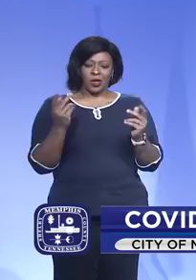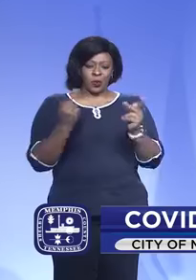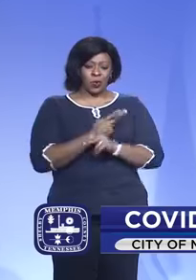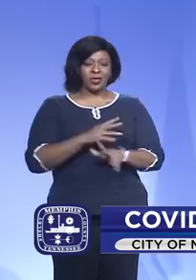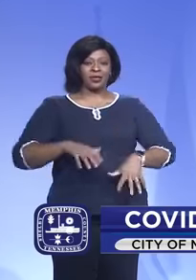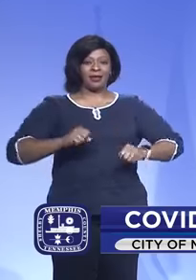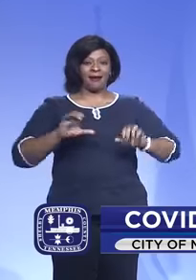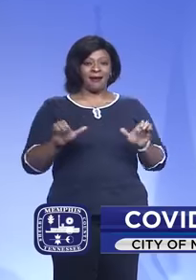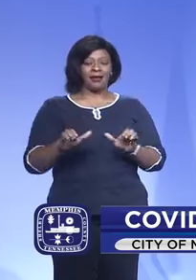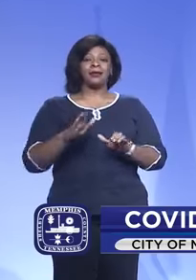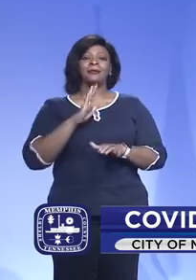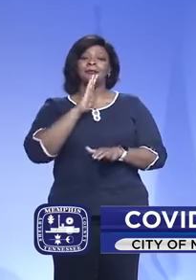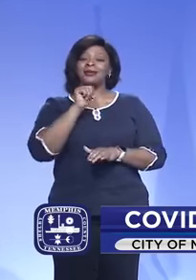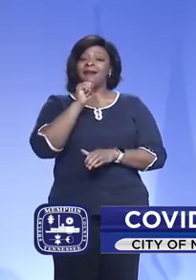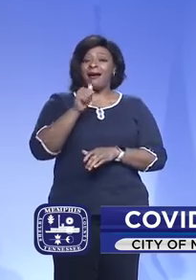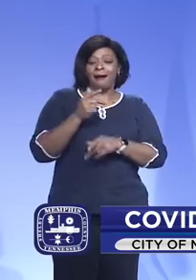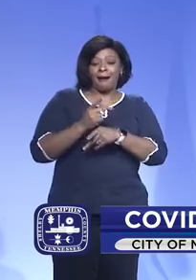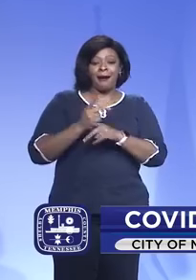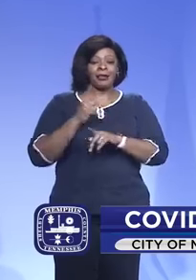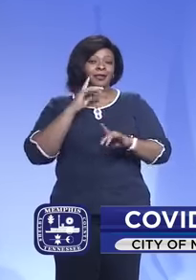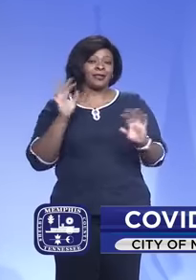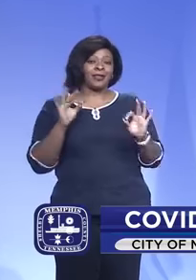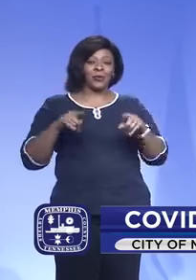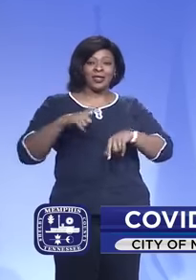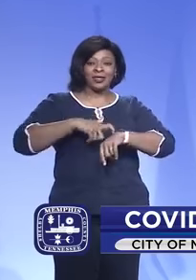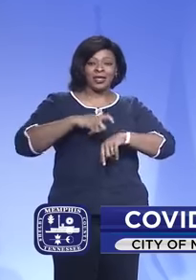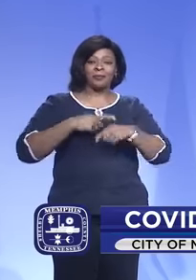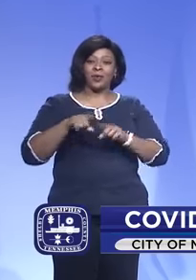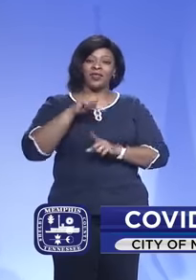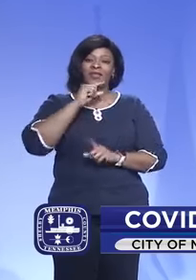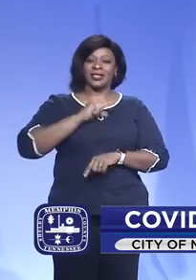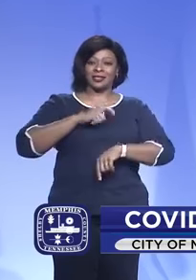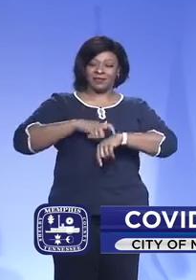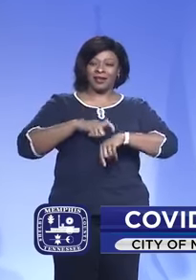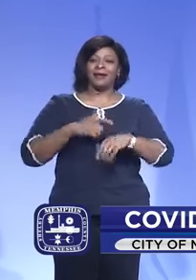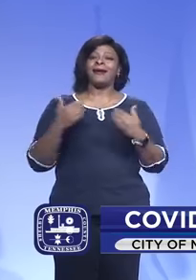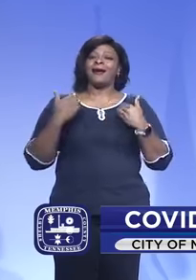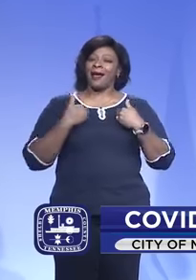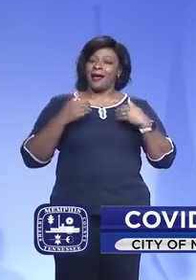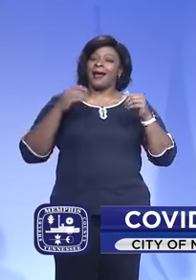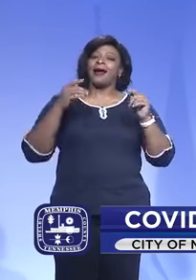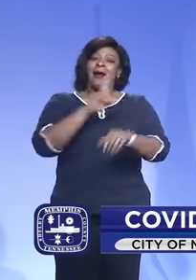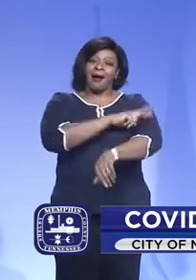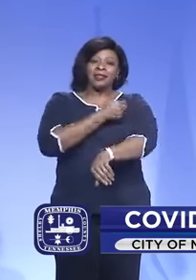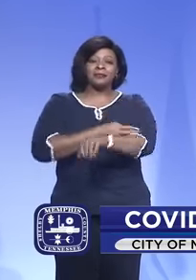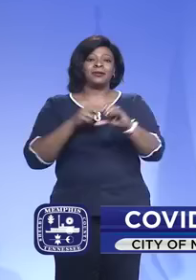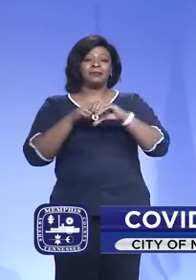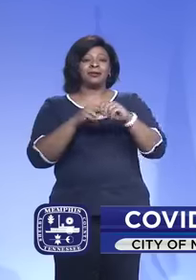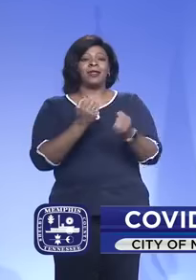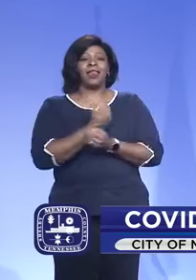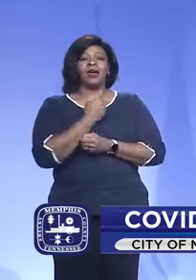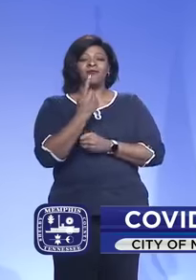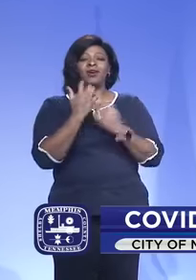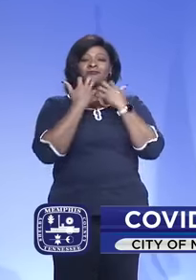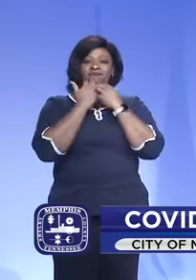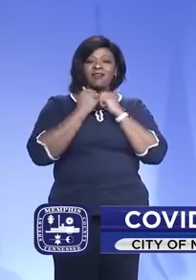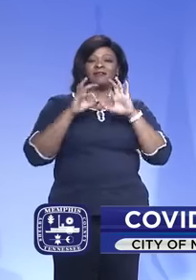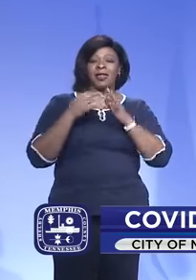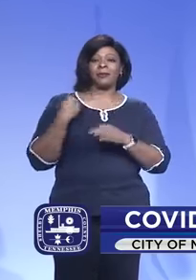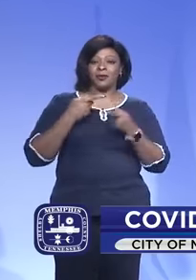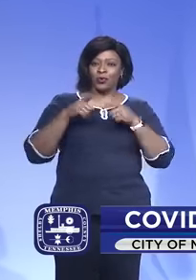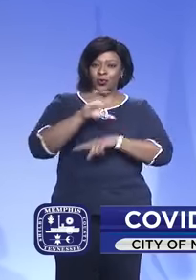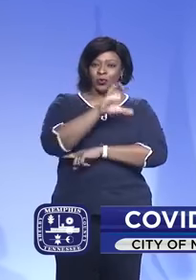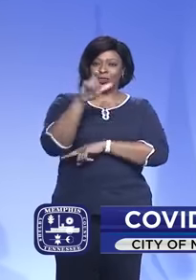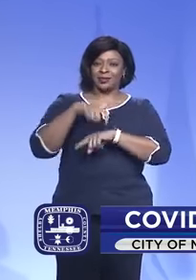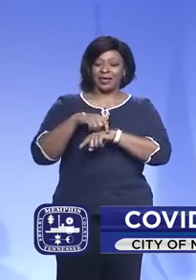taking actions or being not cautious during this season, during Thanksgiving, and have hospitalizations of loved ones and family members at Christmas